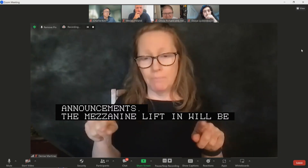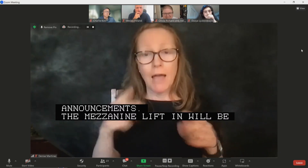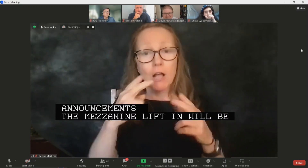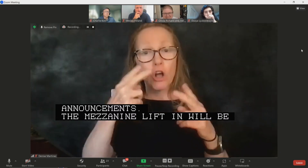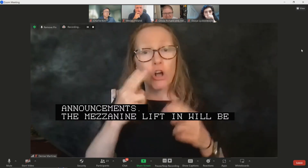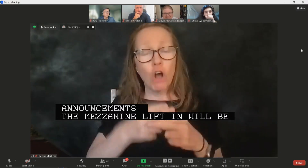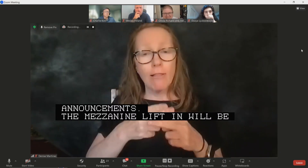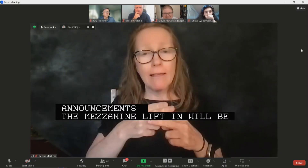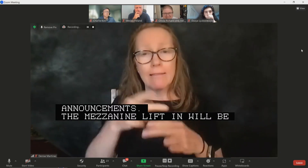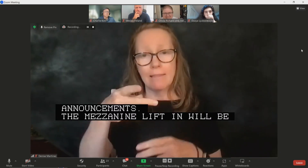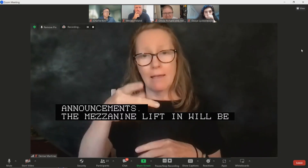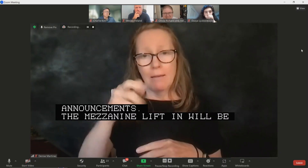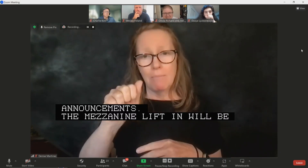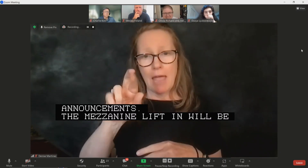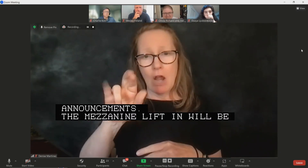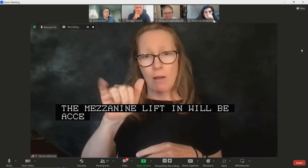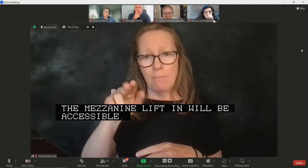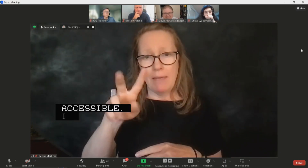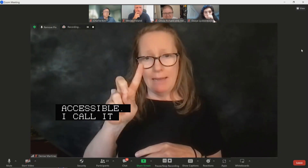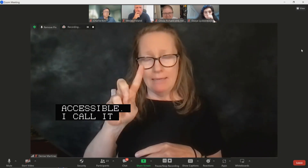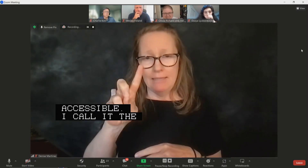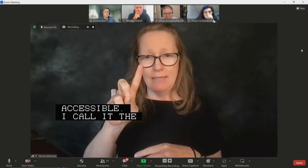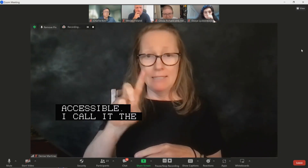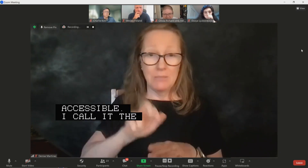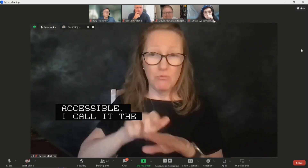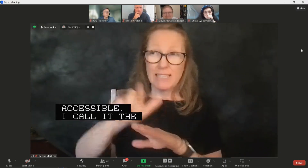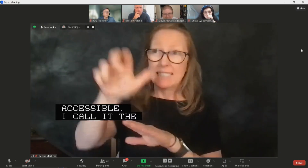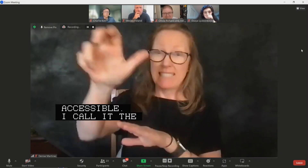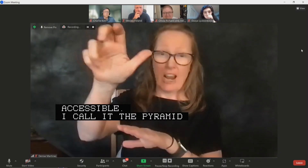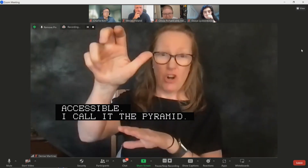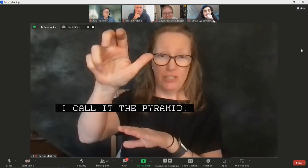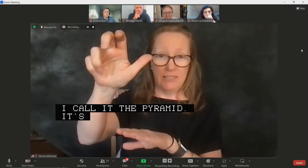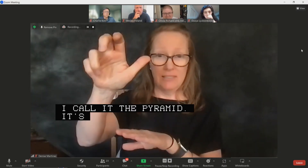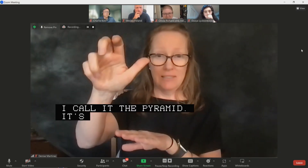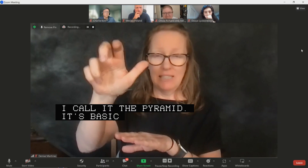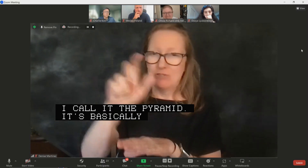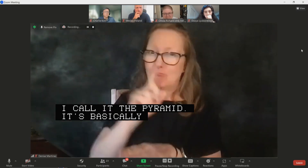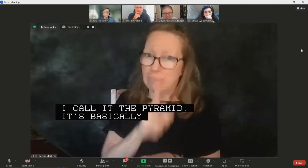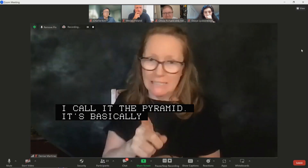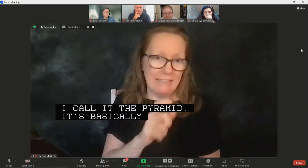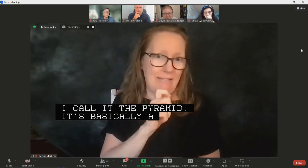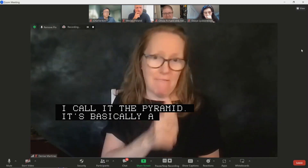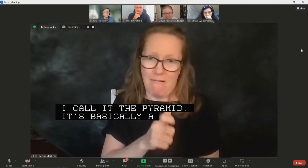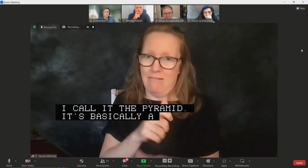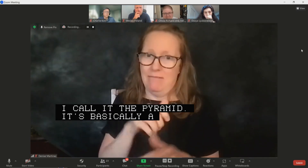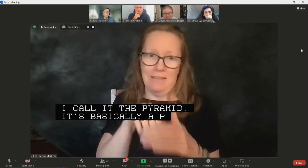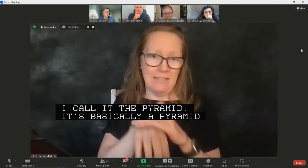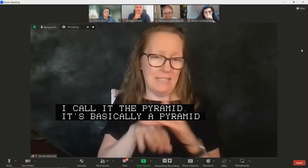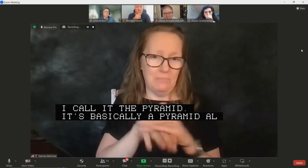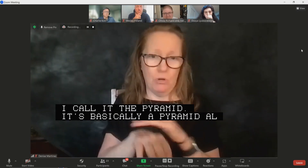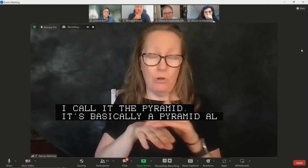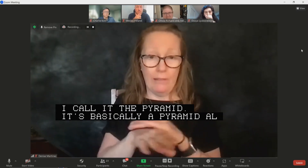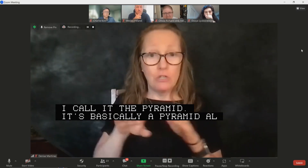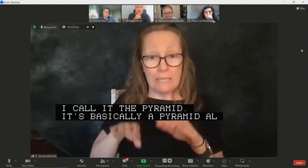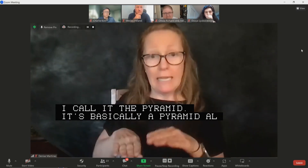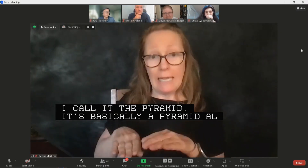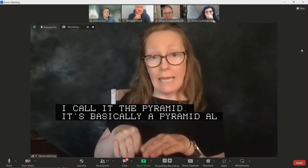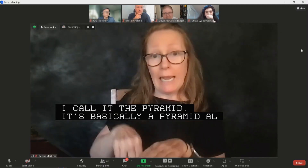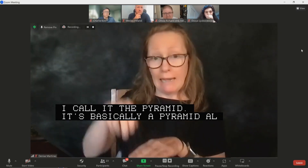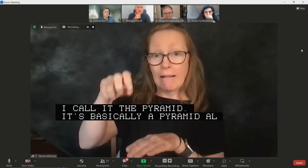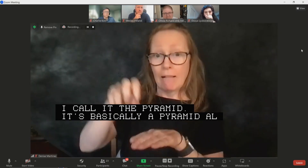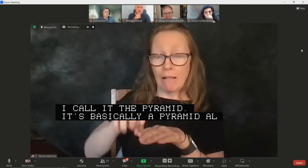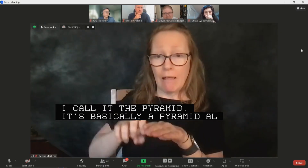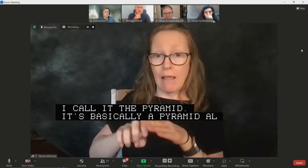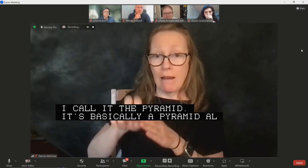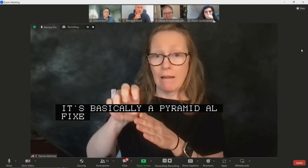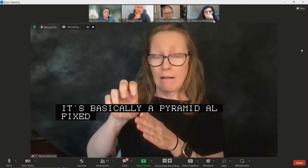it's basically just a pyramid of brick stairs, which is really inaccessible even though there is currently an incline lift. It's really